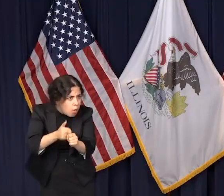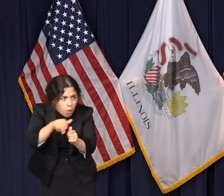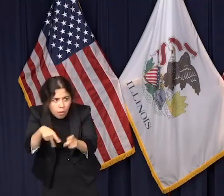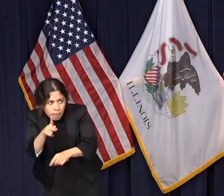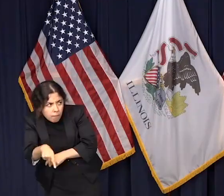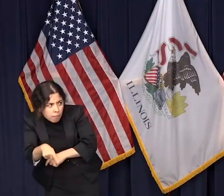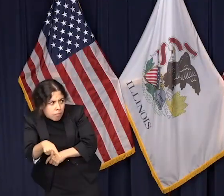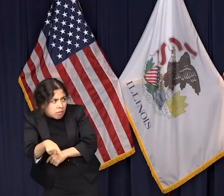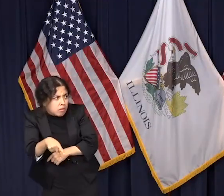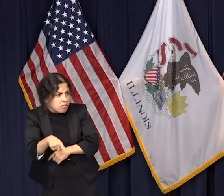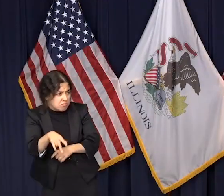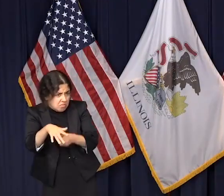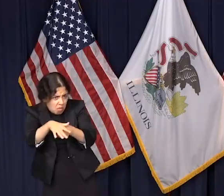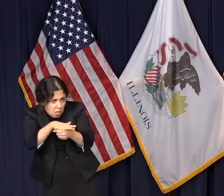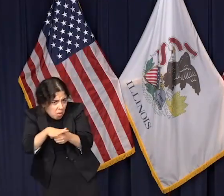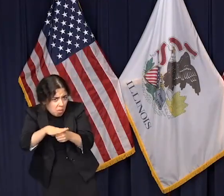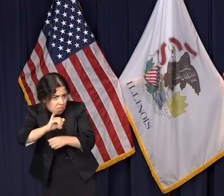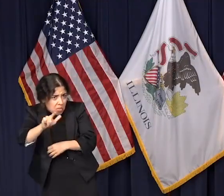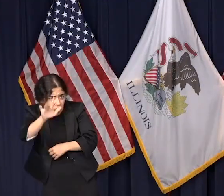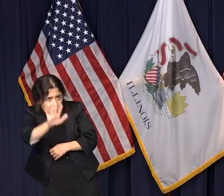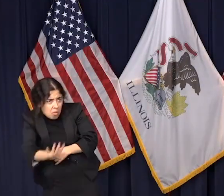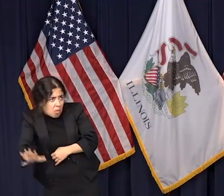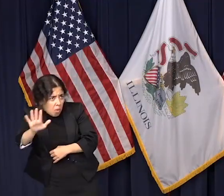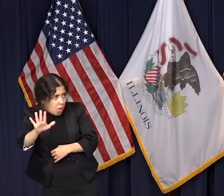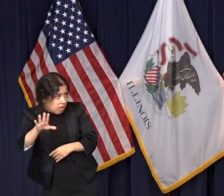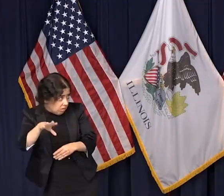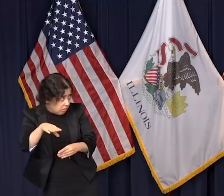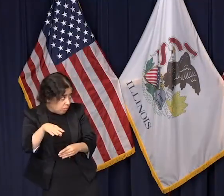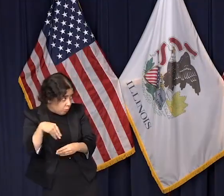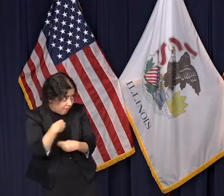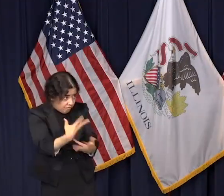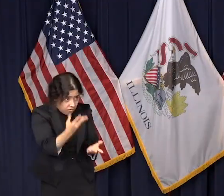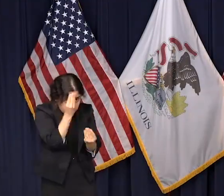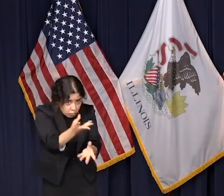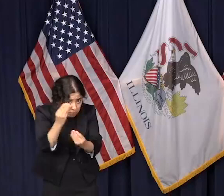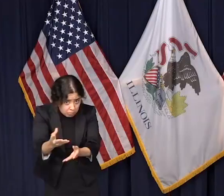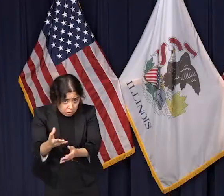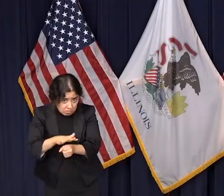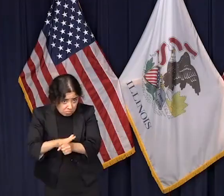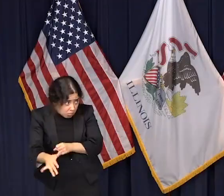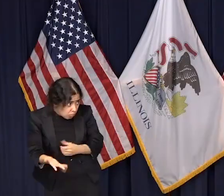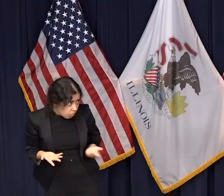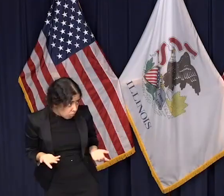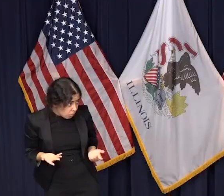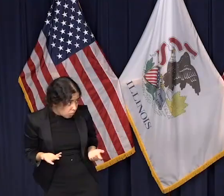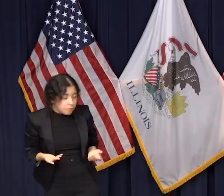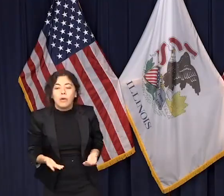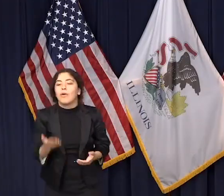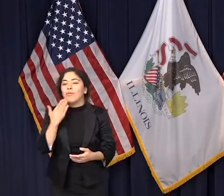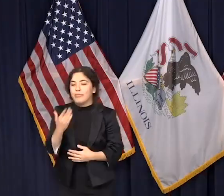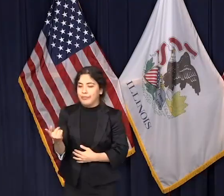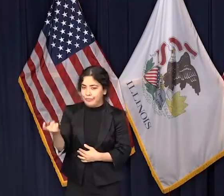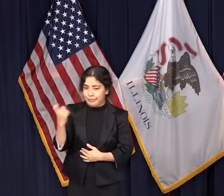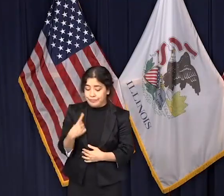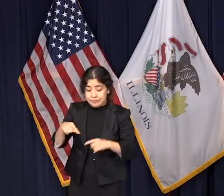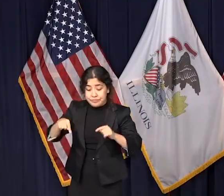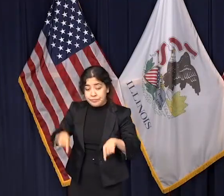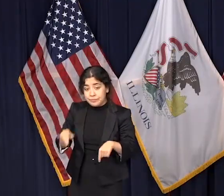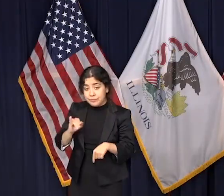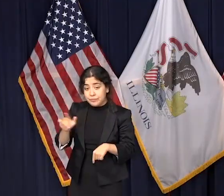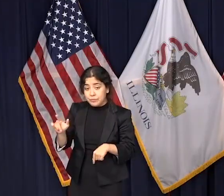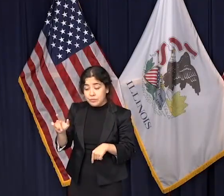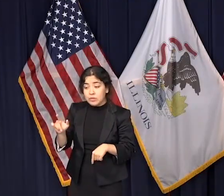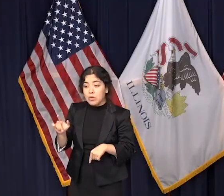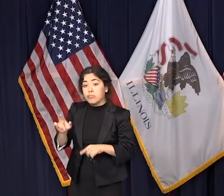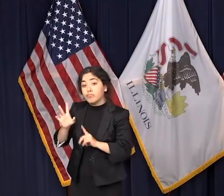the contact tracing giving you lots of info? It is. So thank you for asking, because we're proud of the work that's being done by the